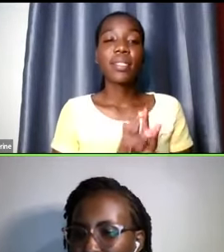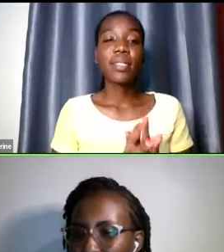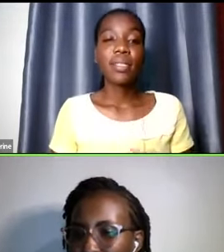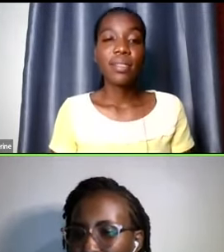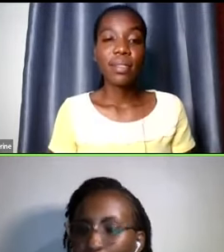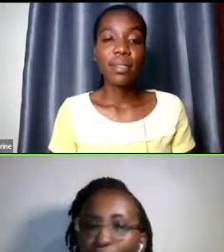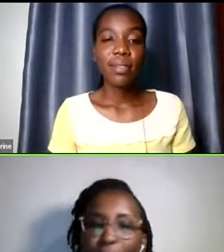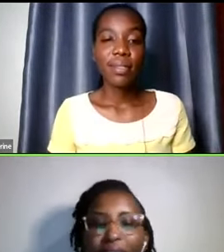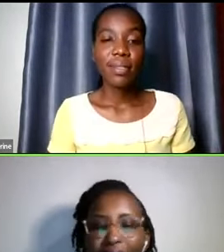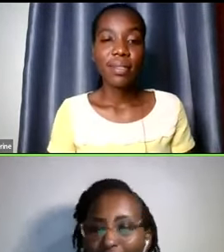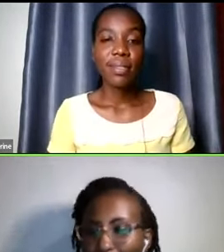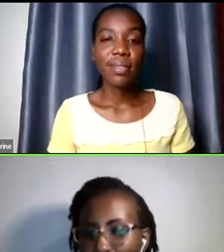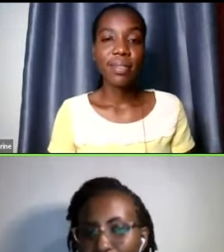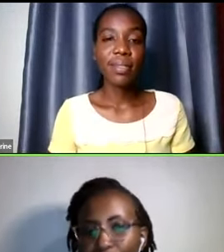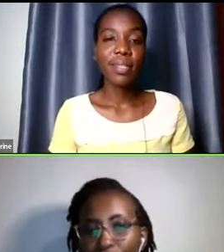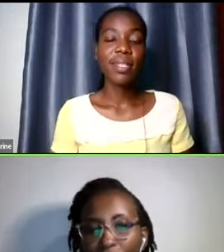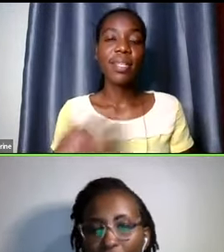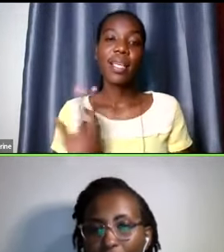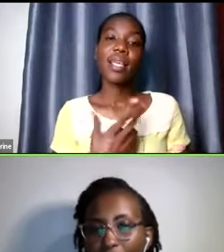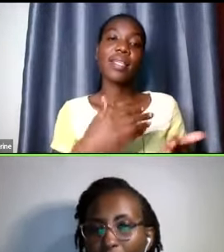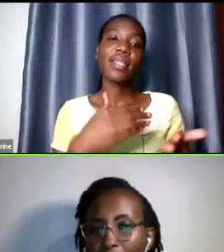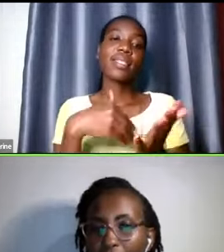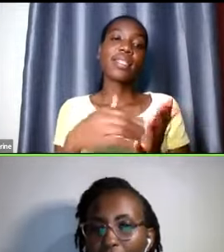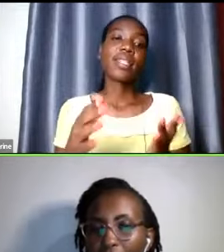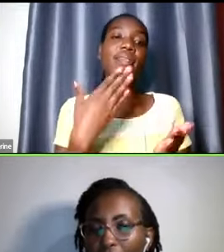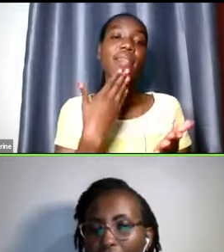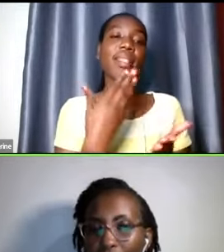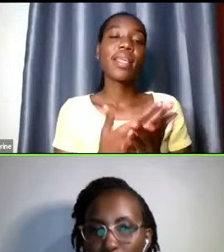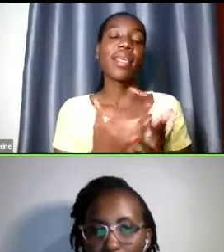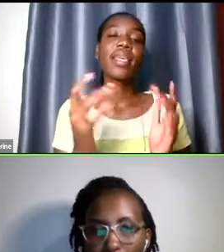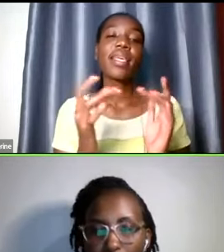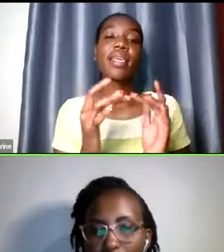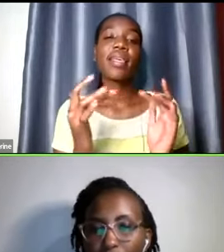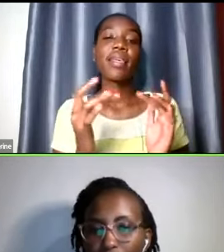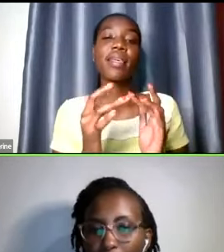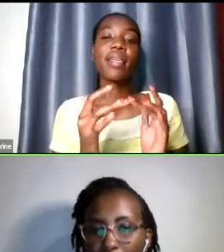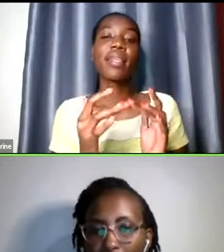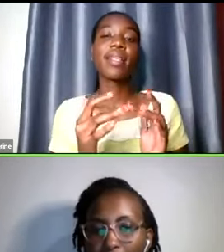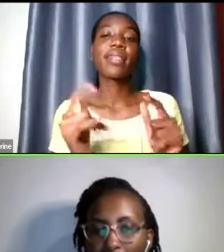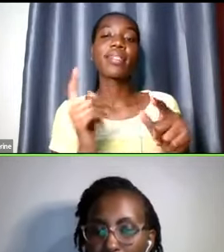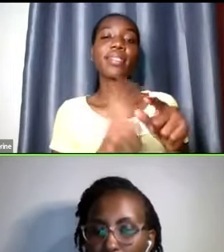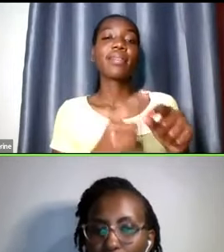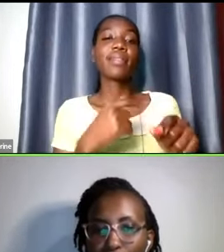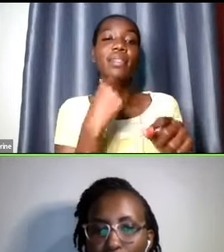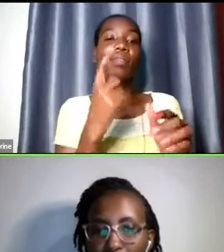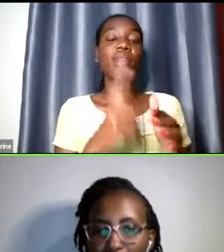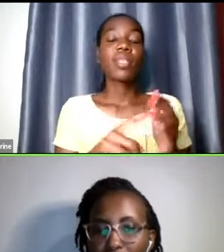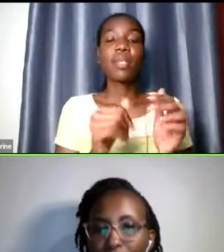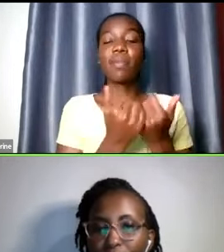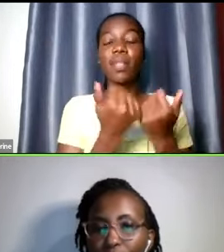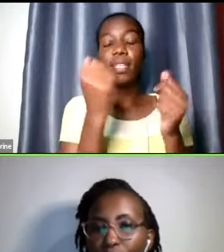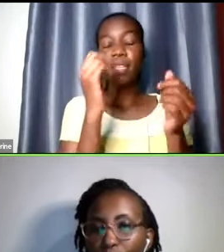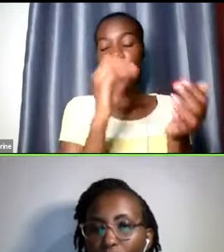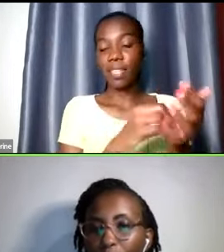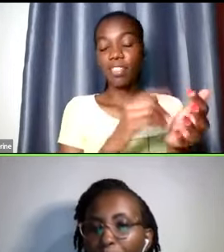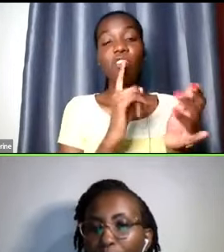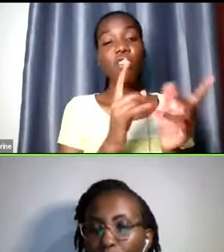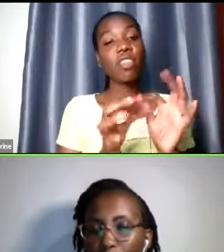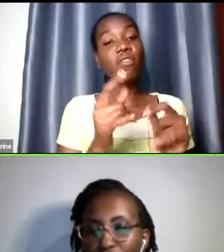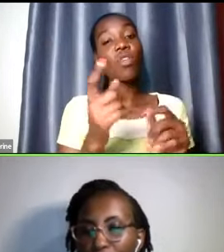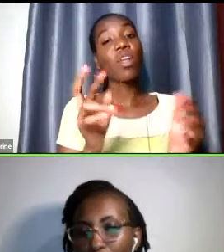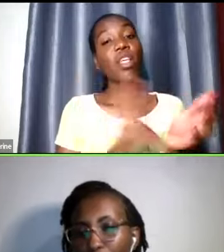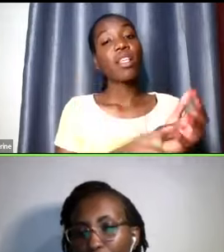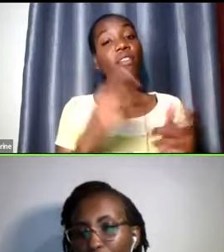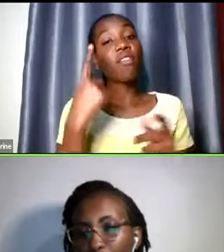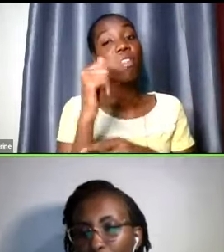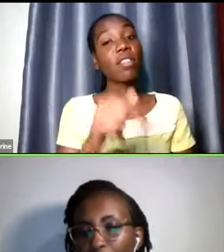email? We normally send the thank you email as we tell you what's happening again. So if you registered for this, don't worry.